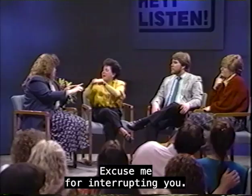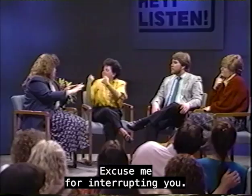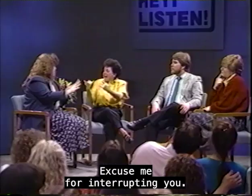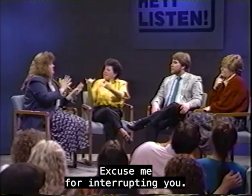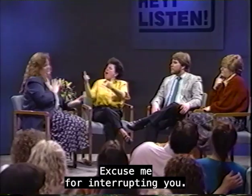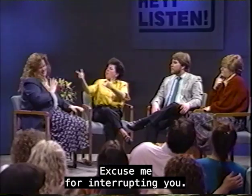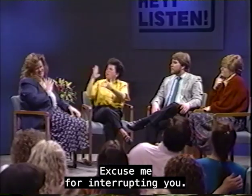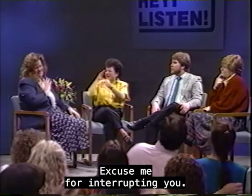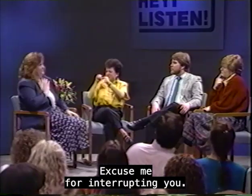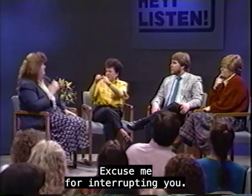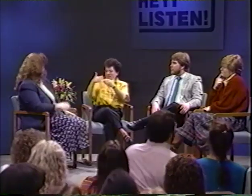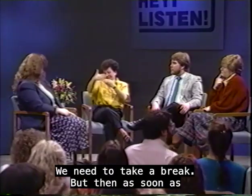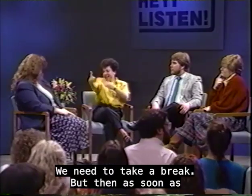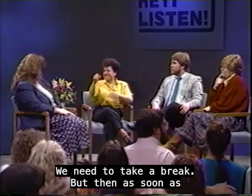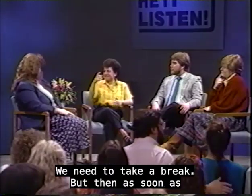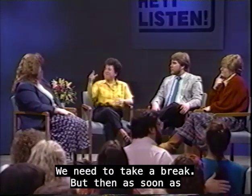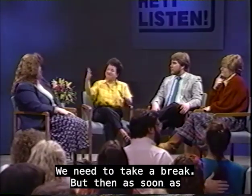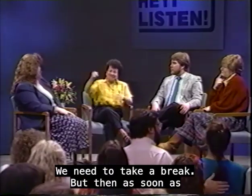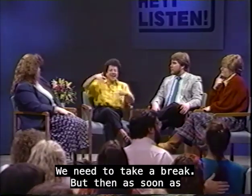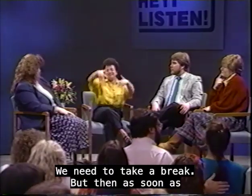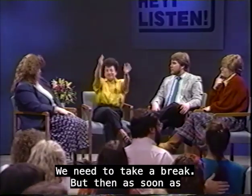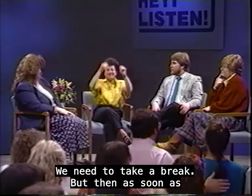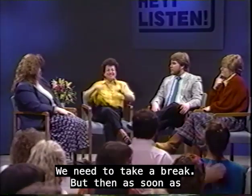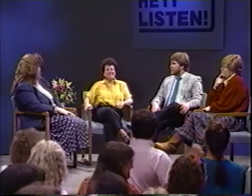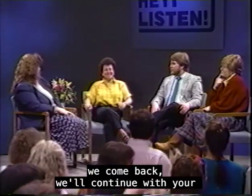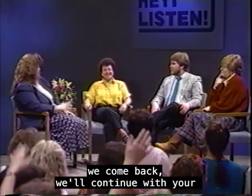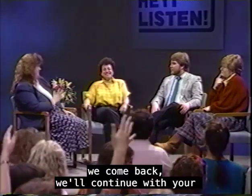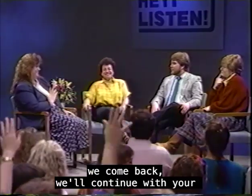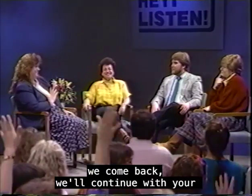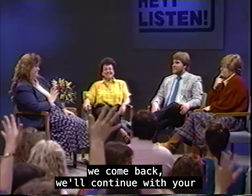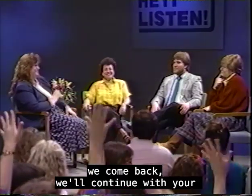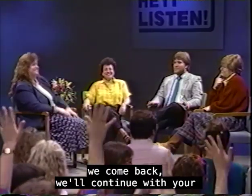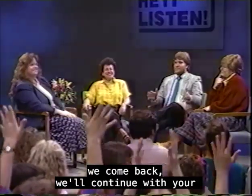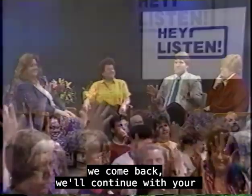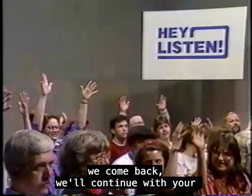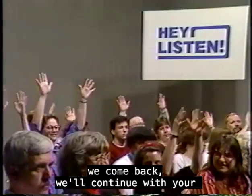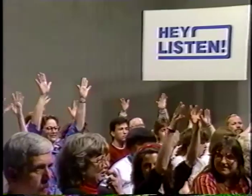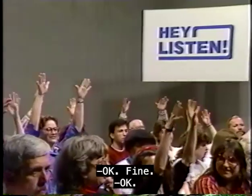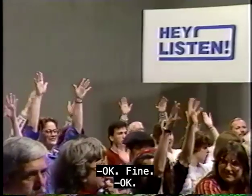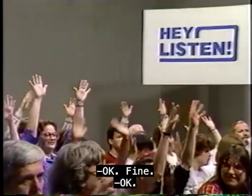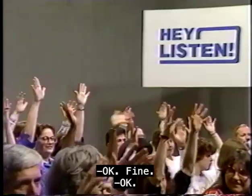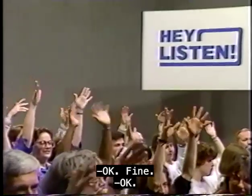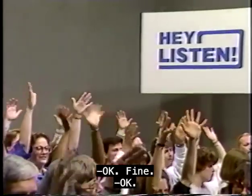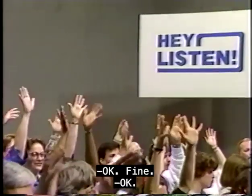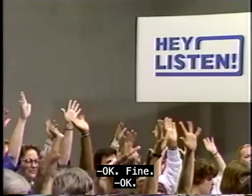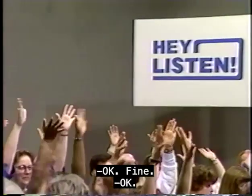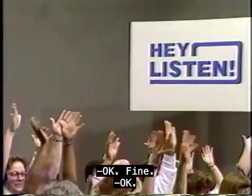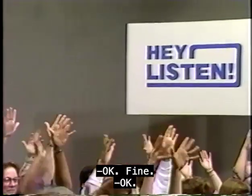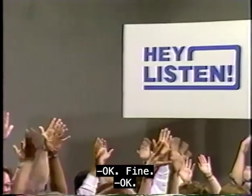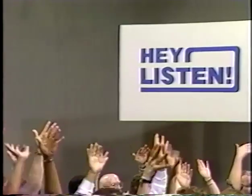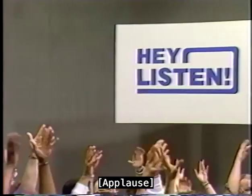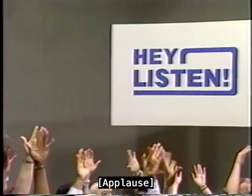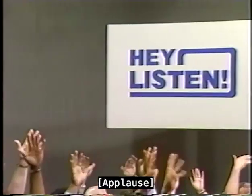Excuse me for interrupting you. We need to take a break, but then as soon as we come back, we'll continue with your story. Okay, fine. Okay.